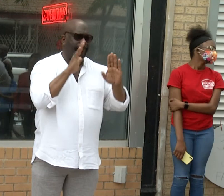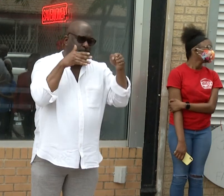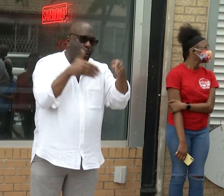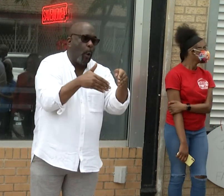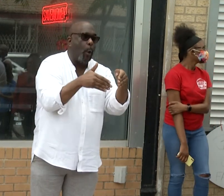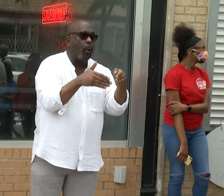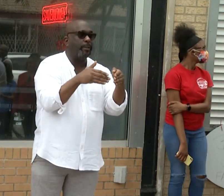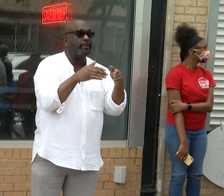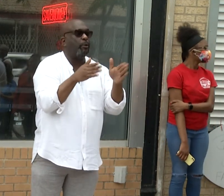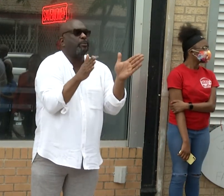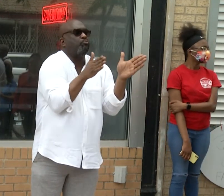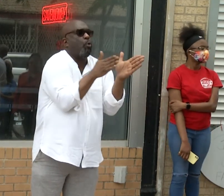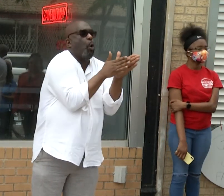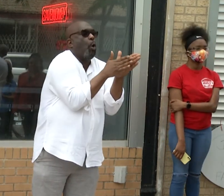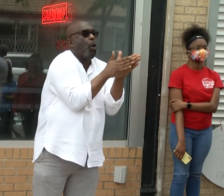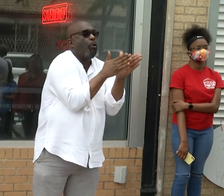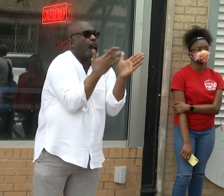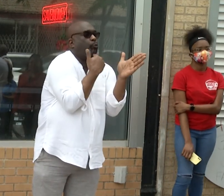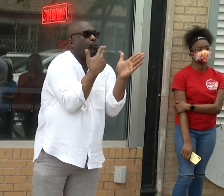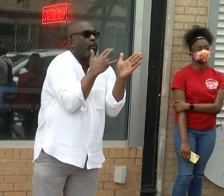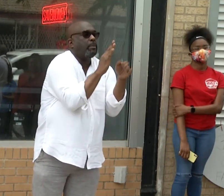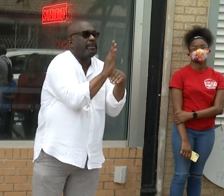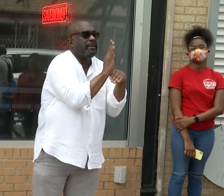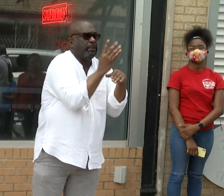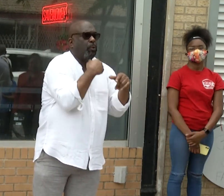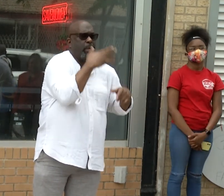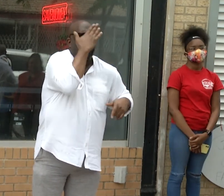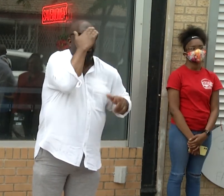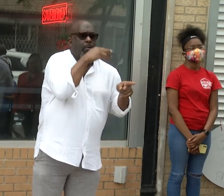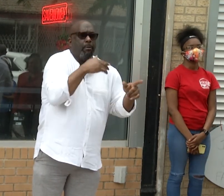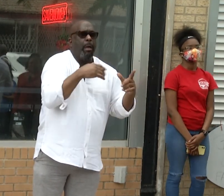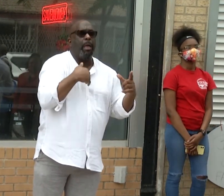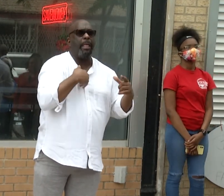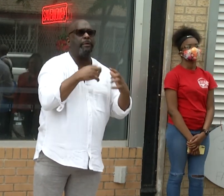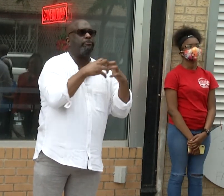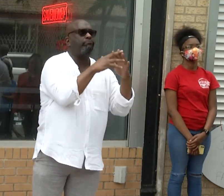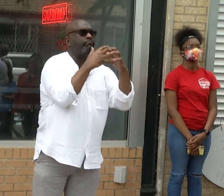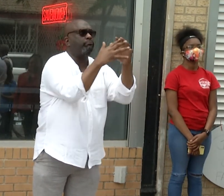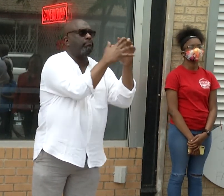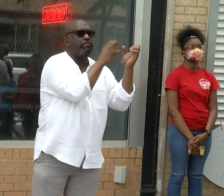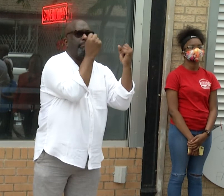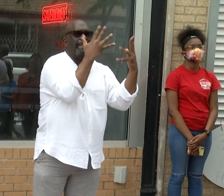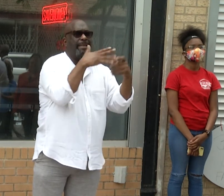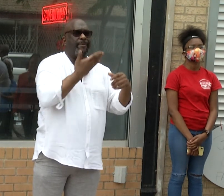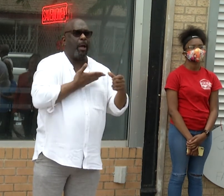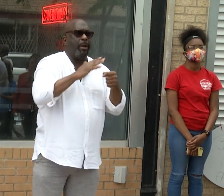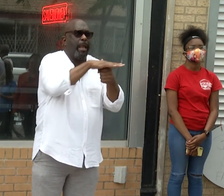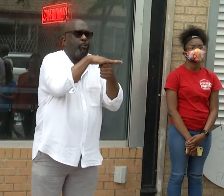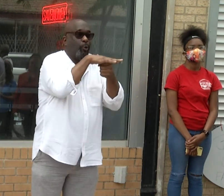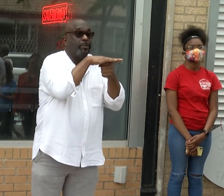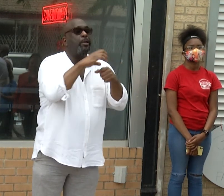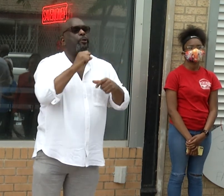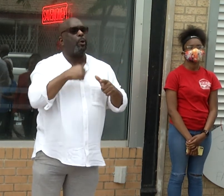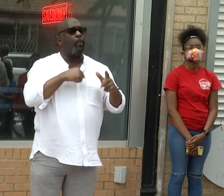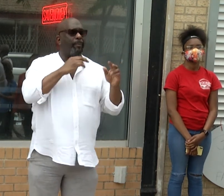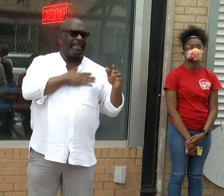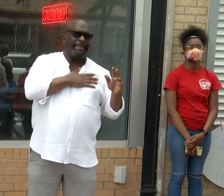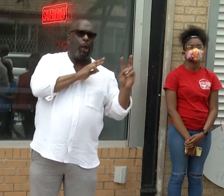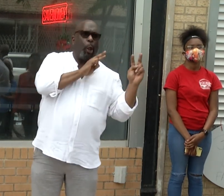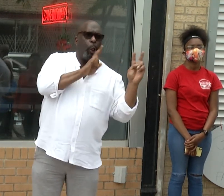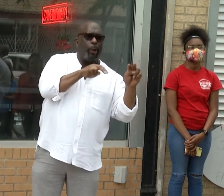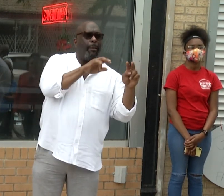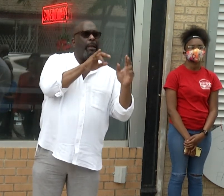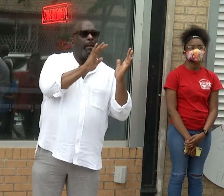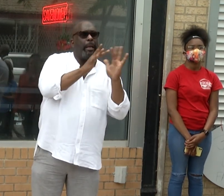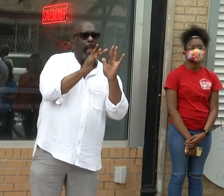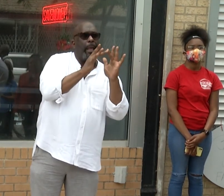was not focused on the very small businesses that we know are the heart of our neighborhoods. So I would encourage you to go to